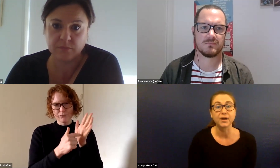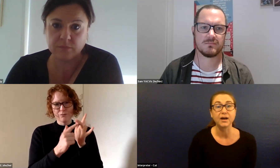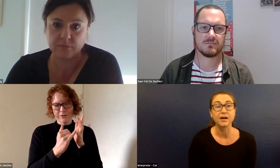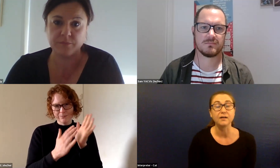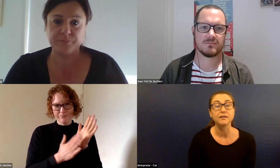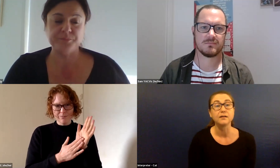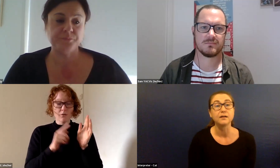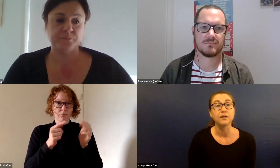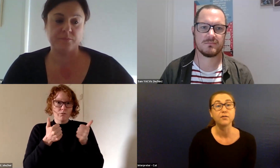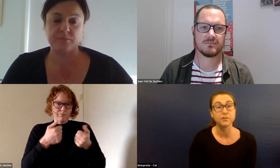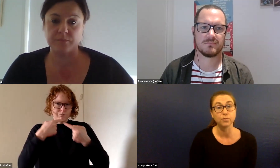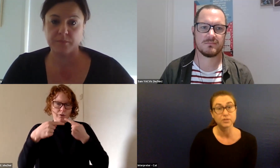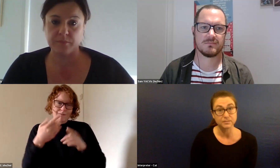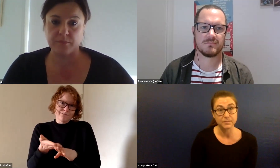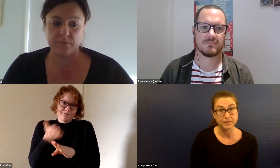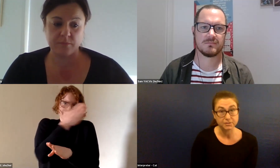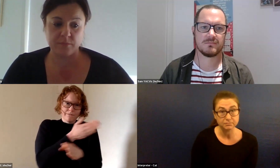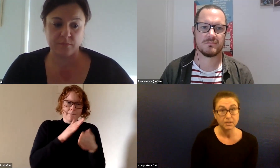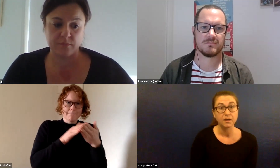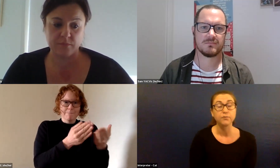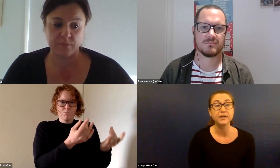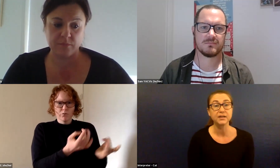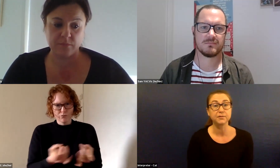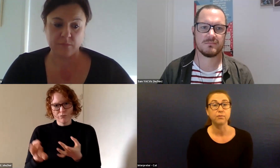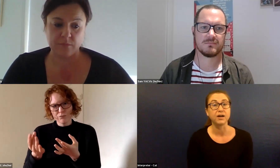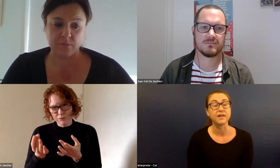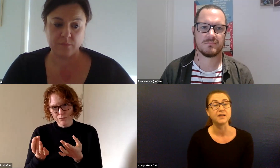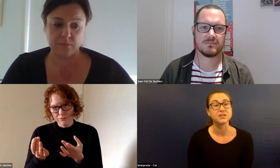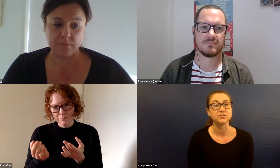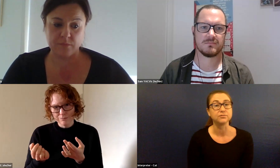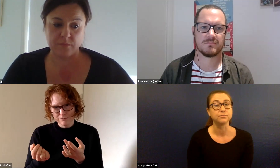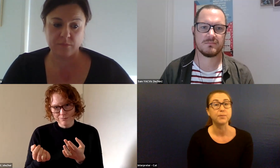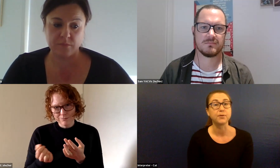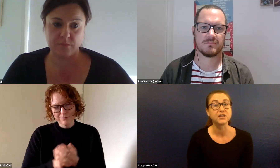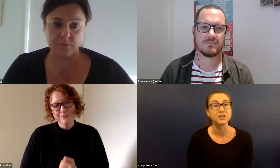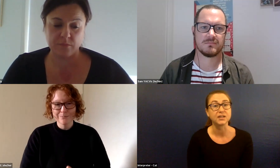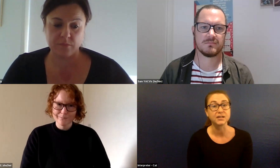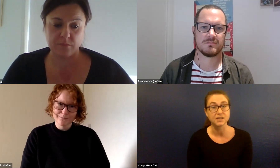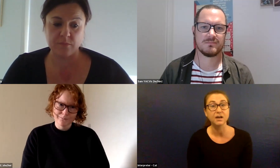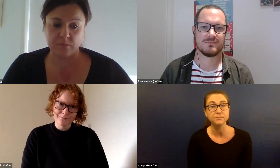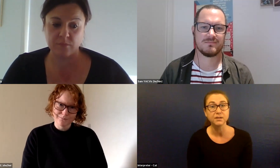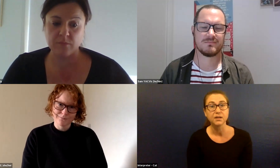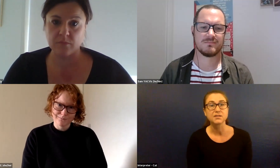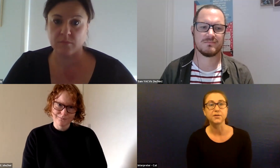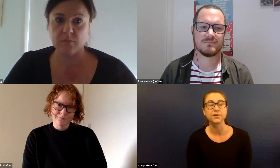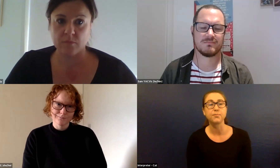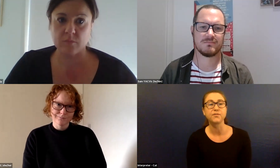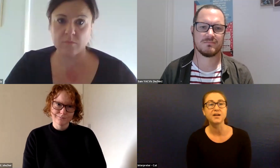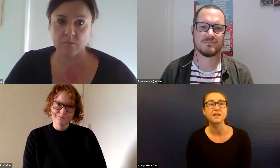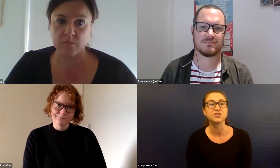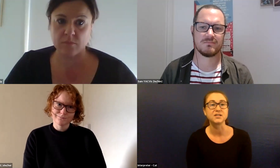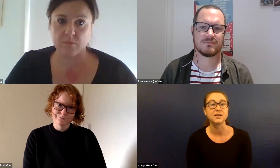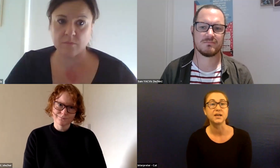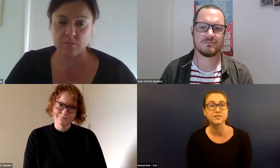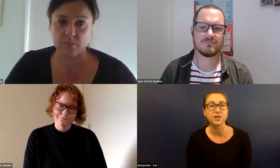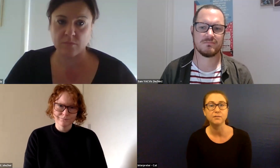who are on the autism spectrum really require that additional preparation lead-in time. So providing